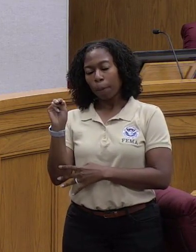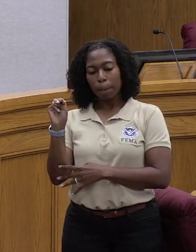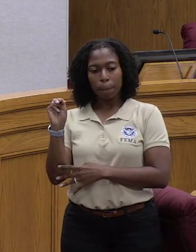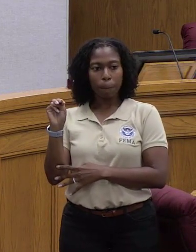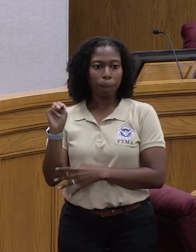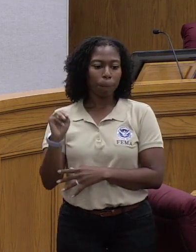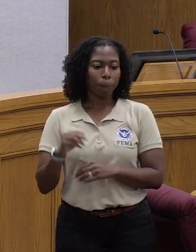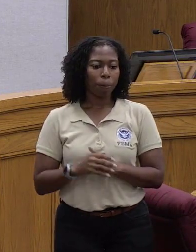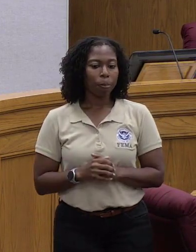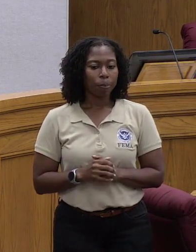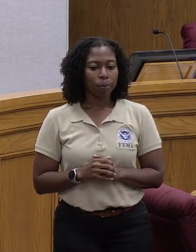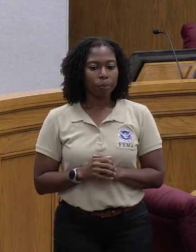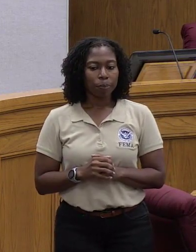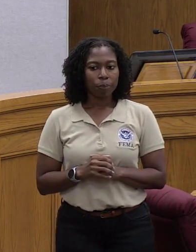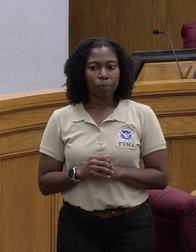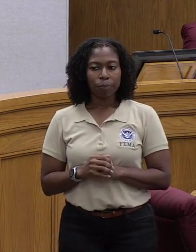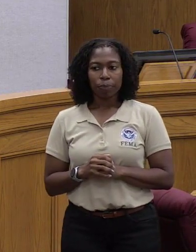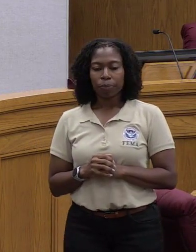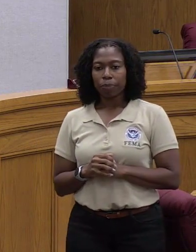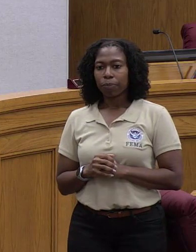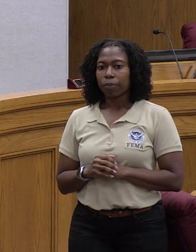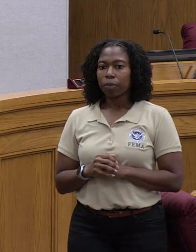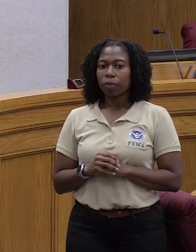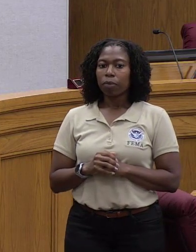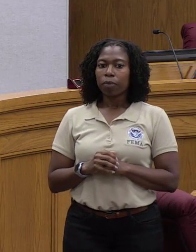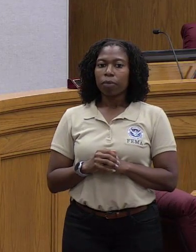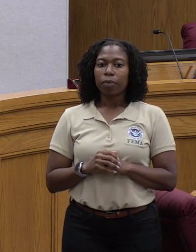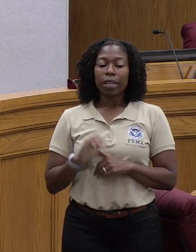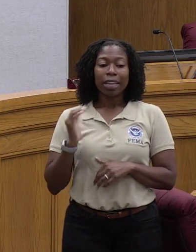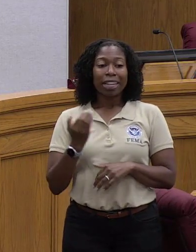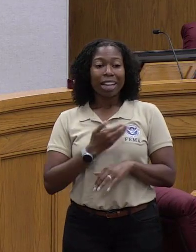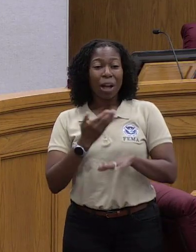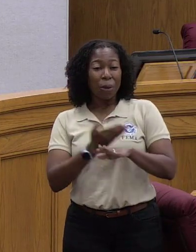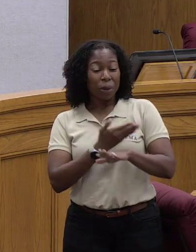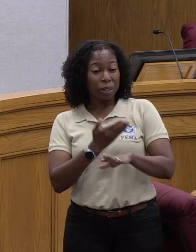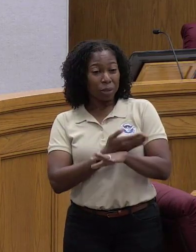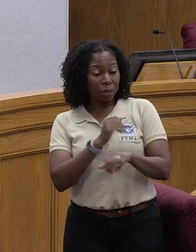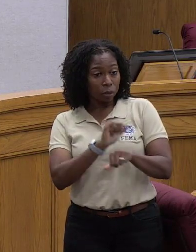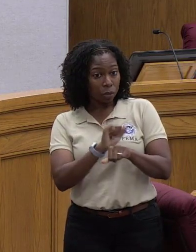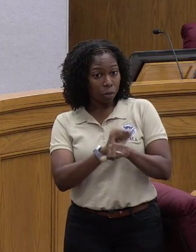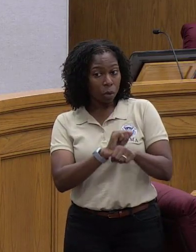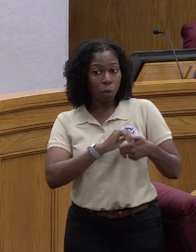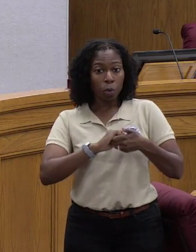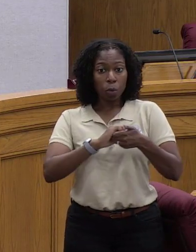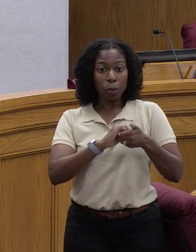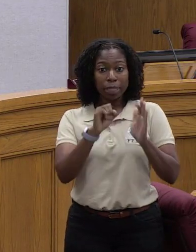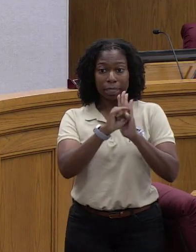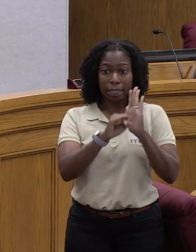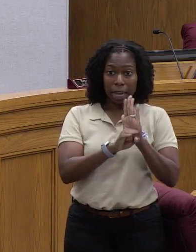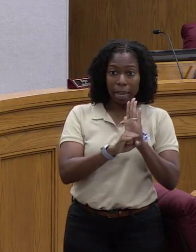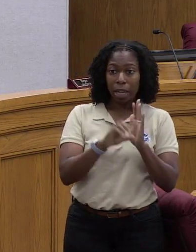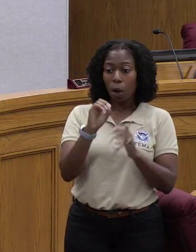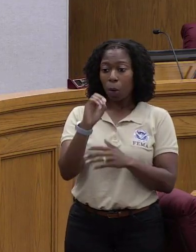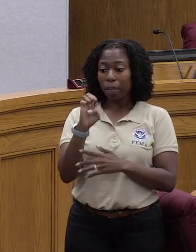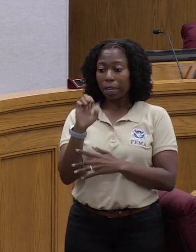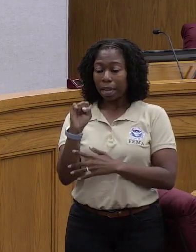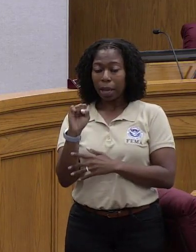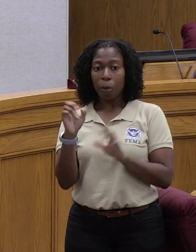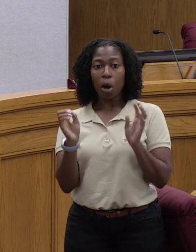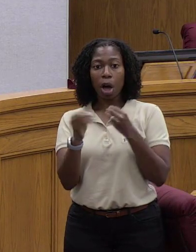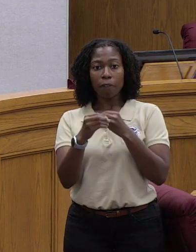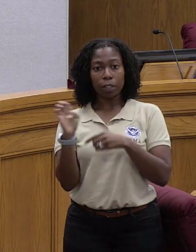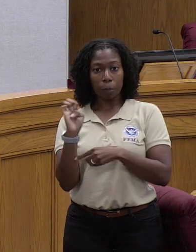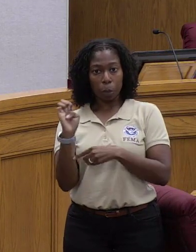we regularly coordinate our restoration efforts directly with state and local OEMs, Office of Emergency Services, and